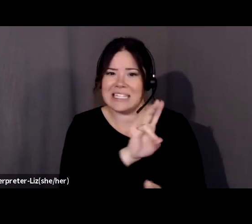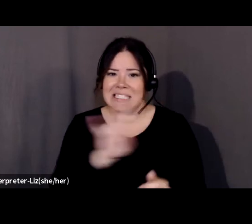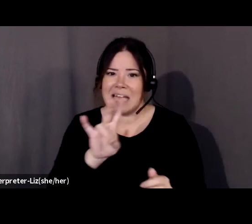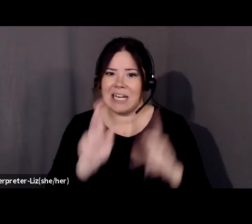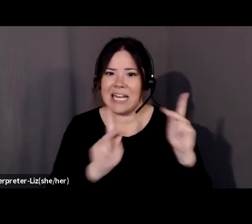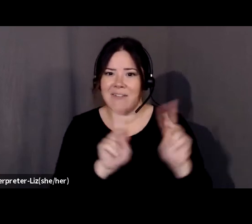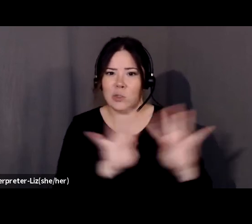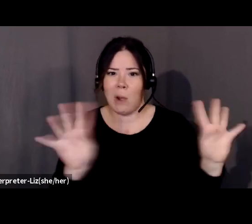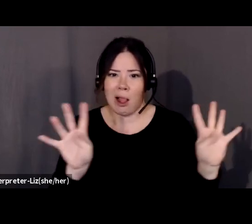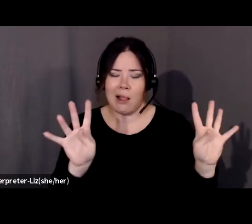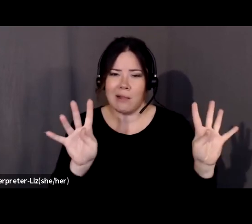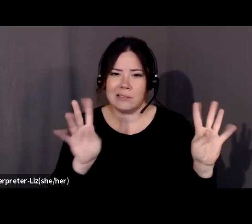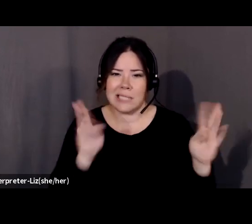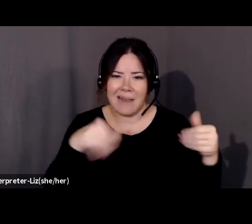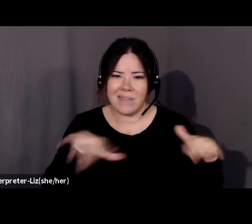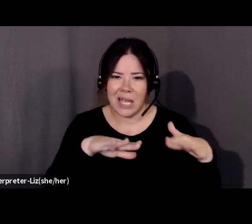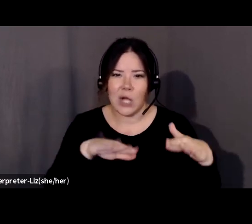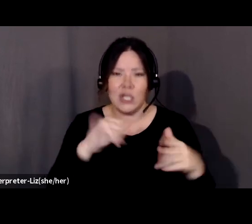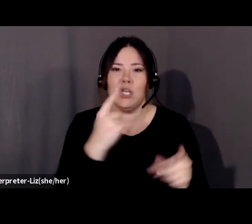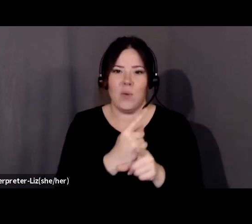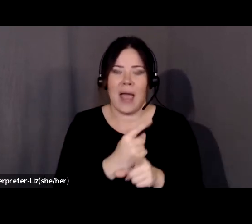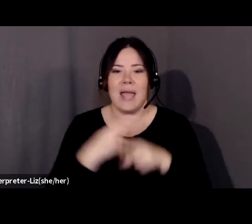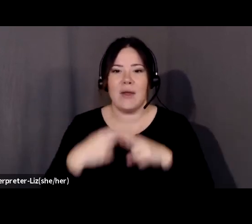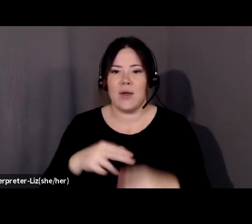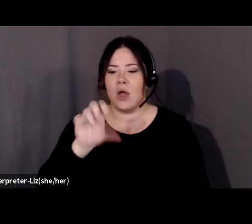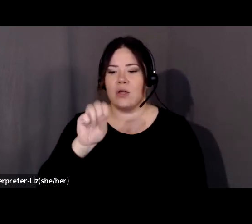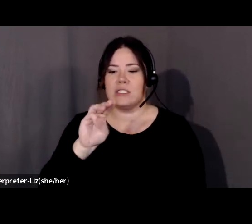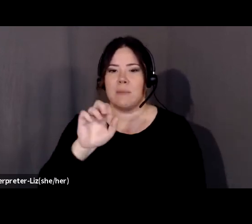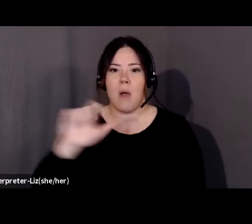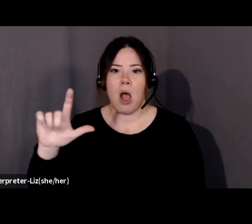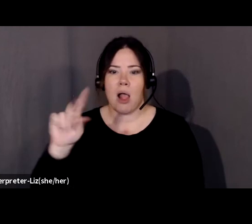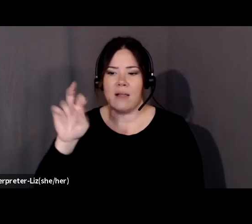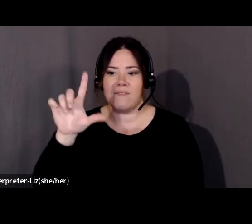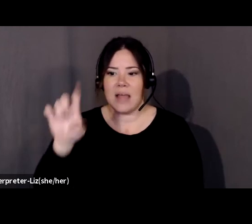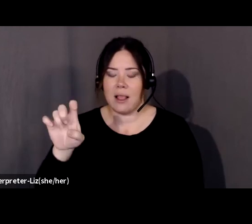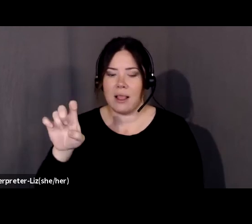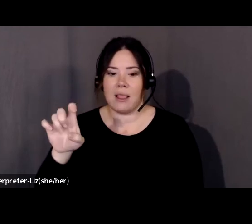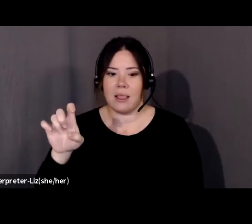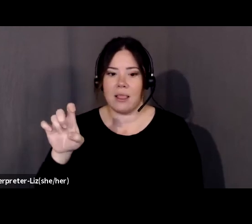standing in a field, it was, well, you were right, it was Smallville. Oh, I see a question.